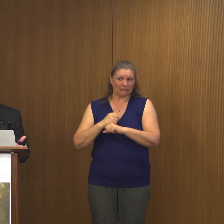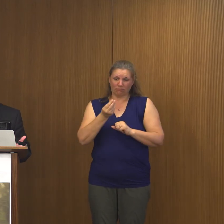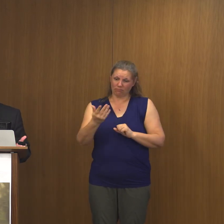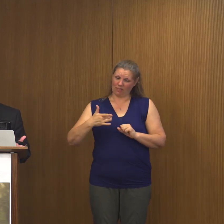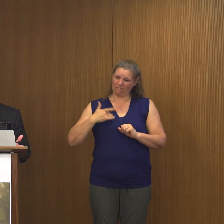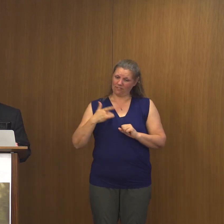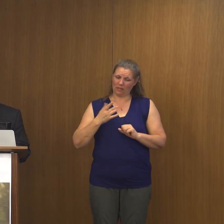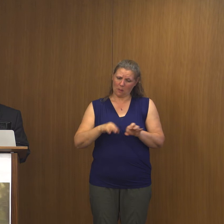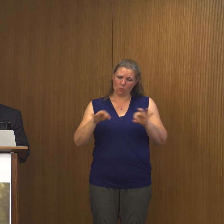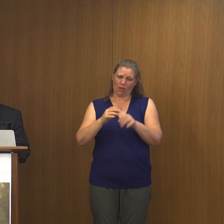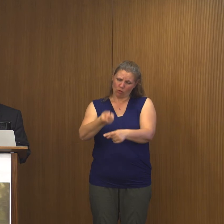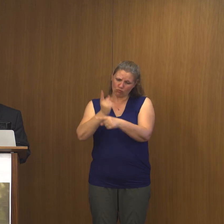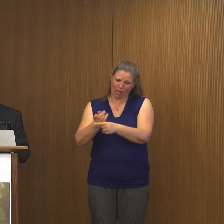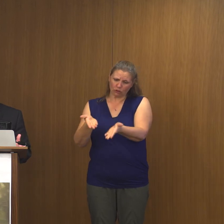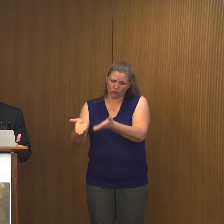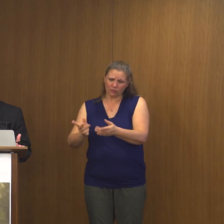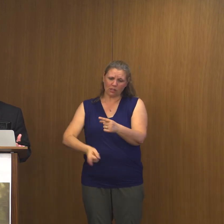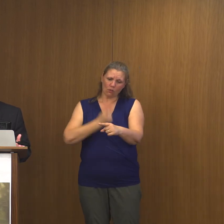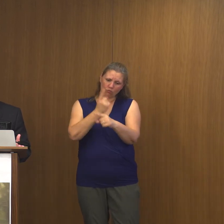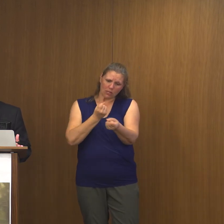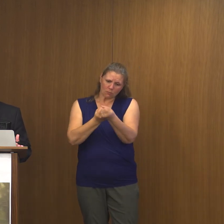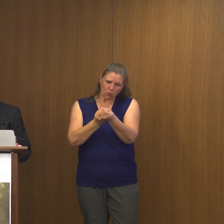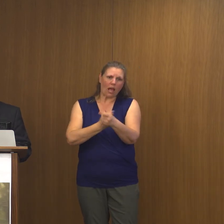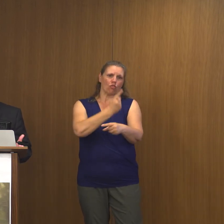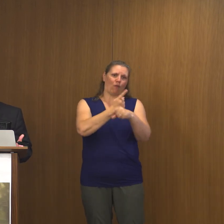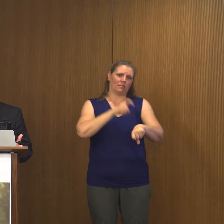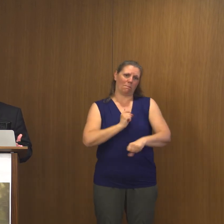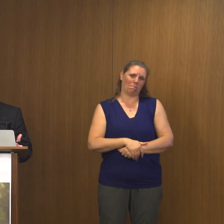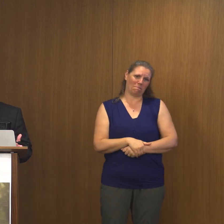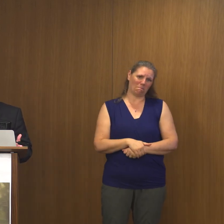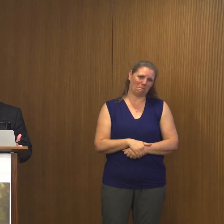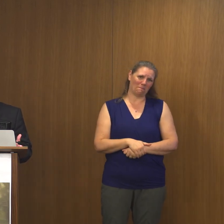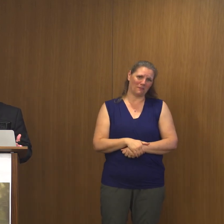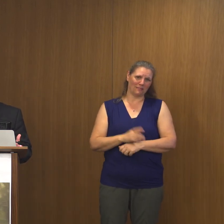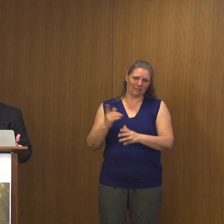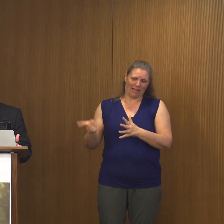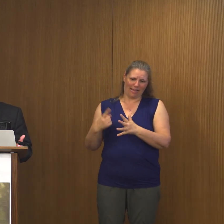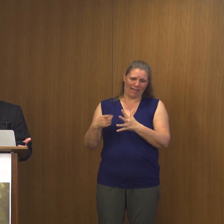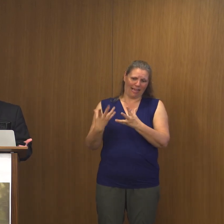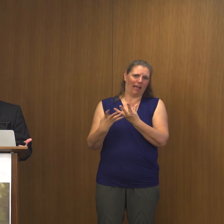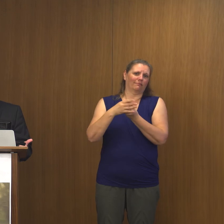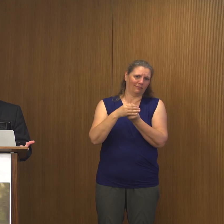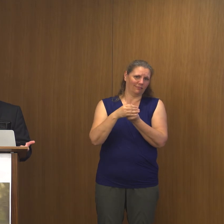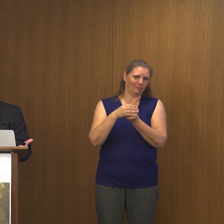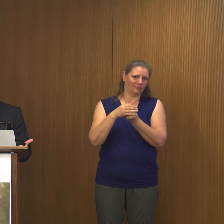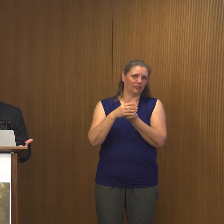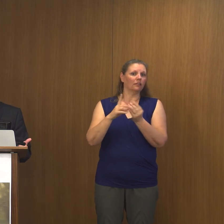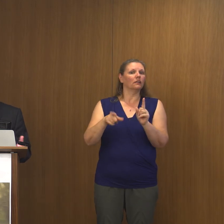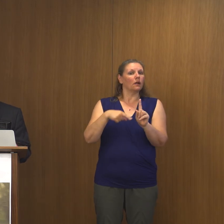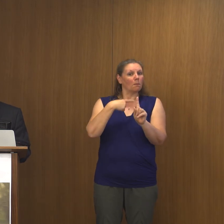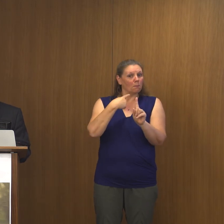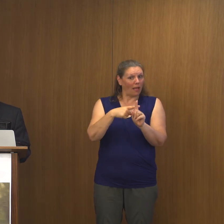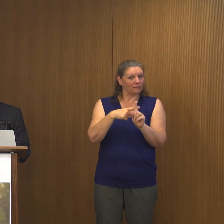right services and the right support offered at the right times. Not only this, but ensuring that they're reflective of the individuals